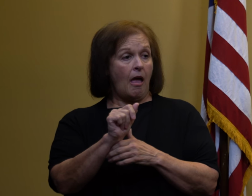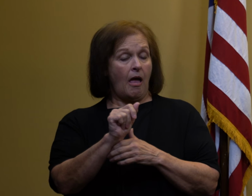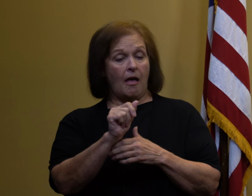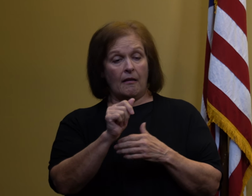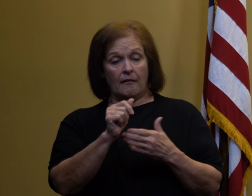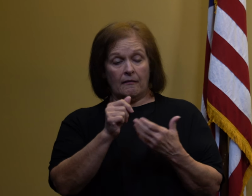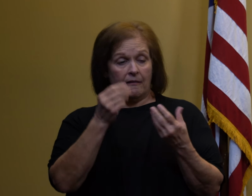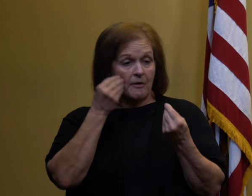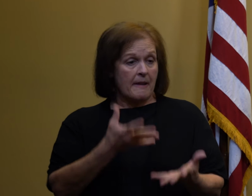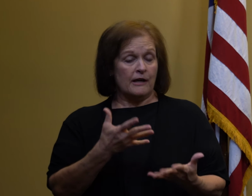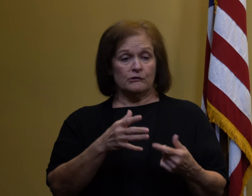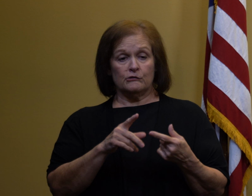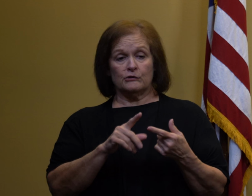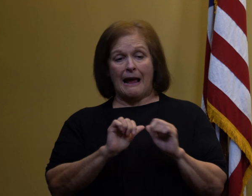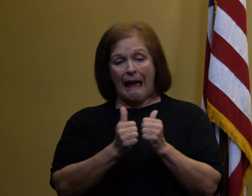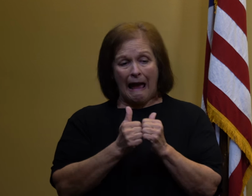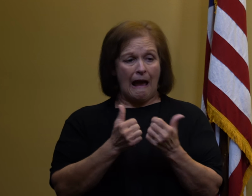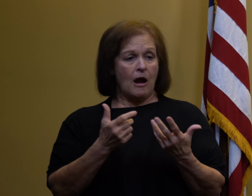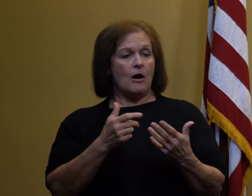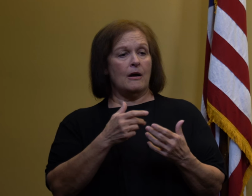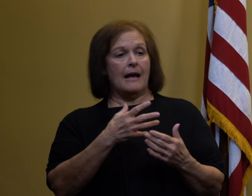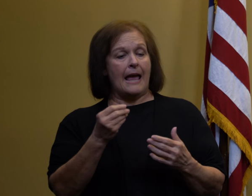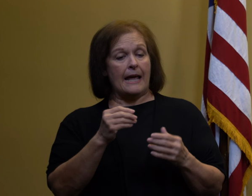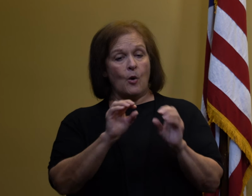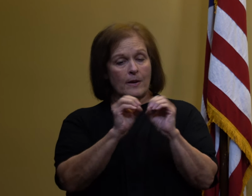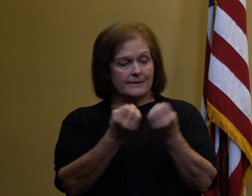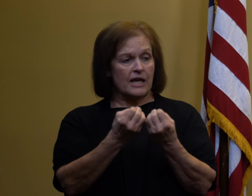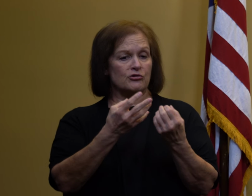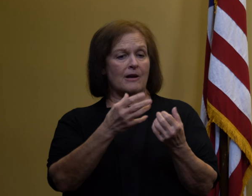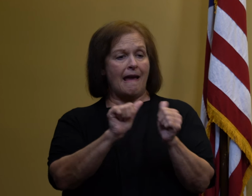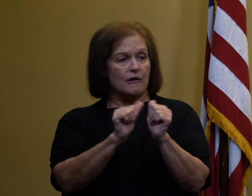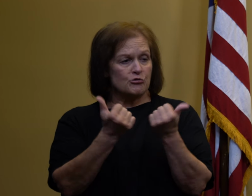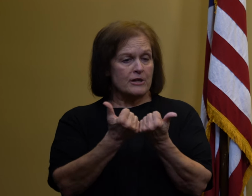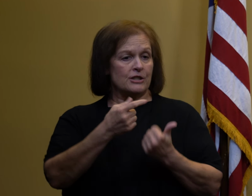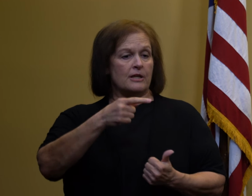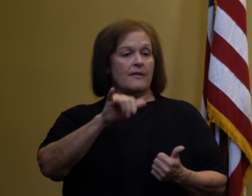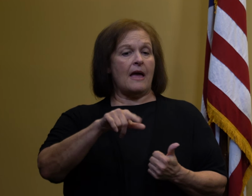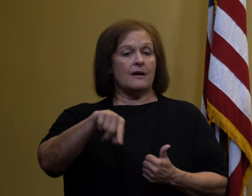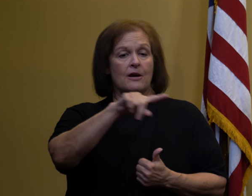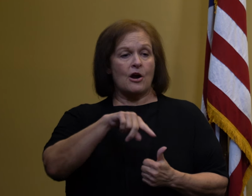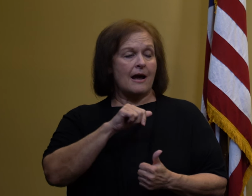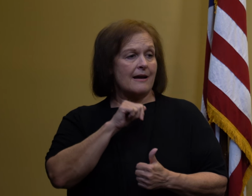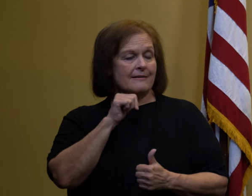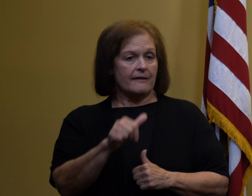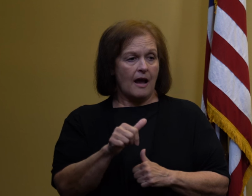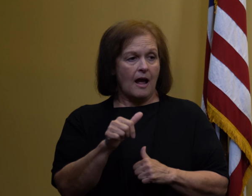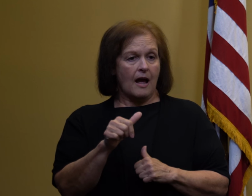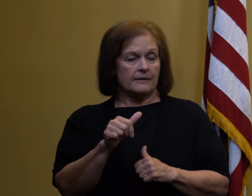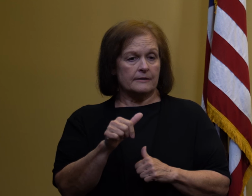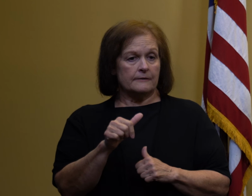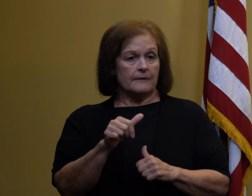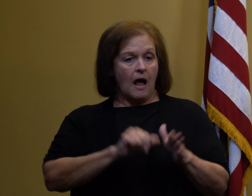methods, as well as organizations or agencies that are not necessarily under